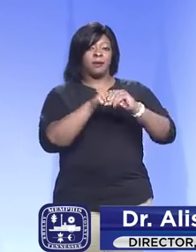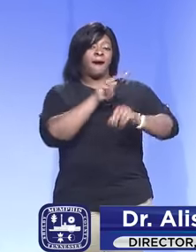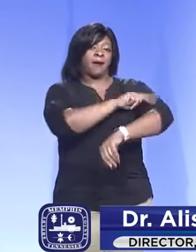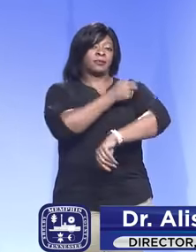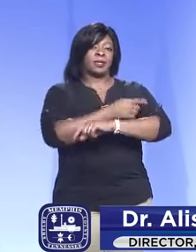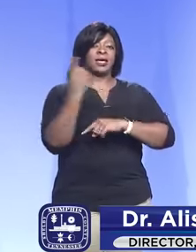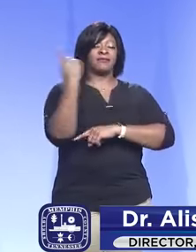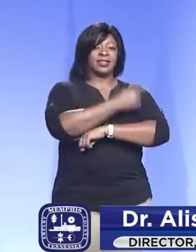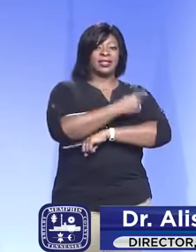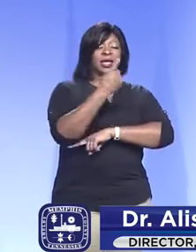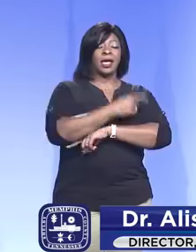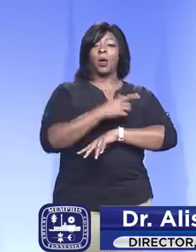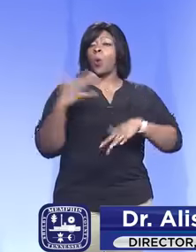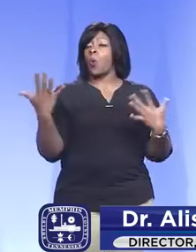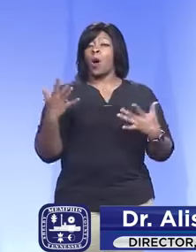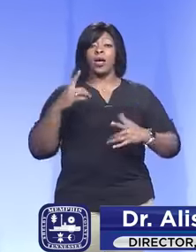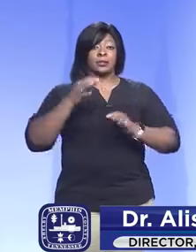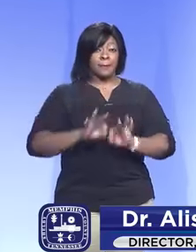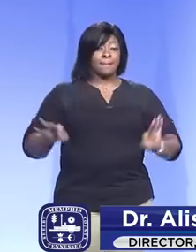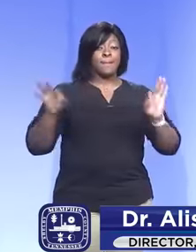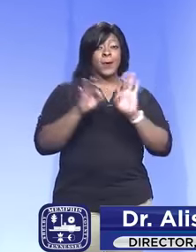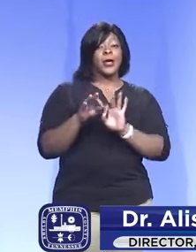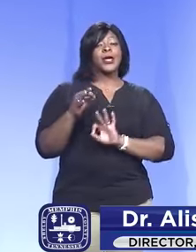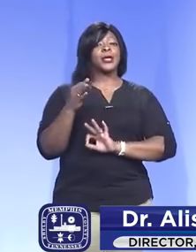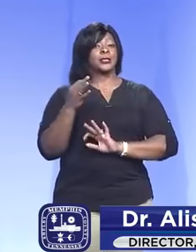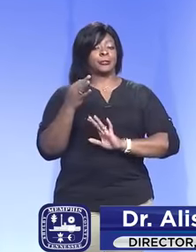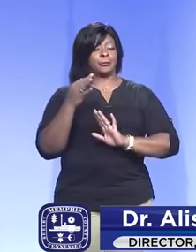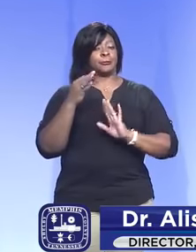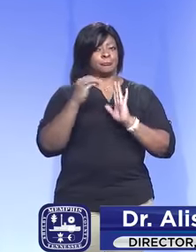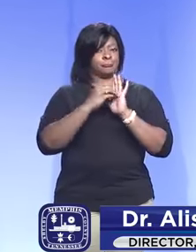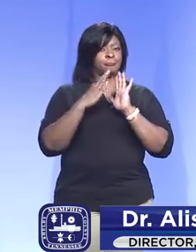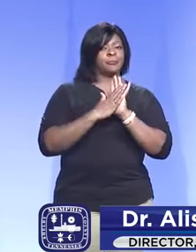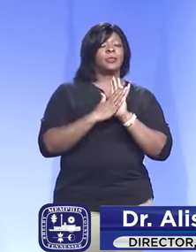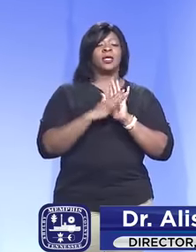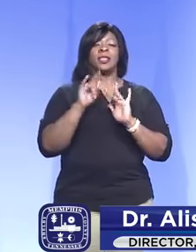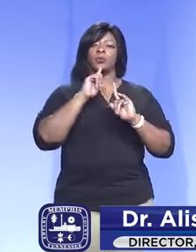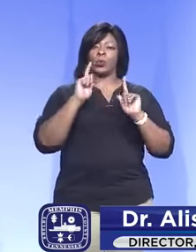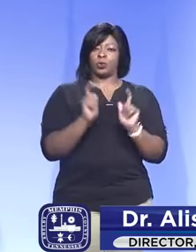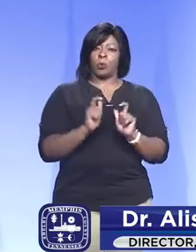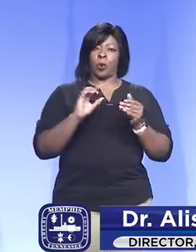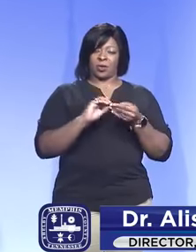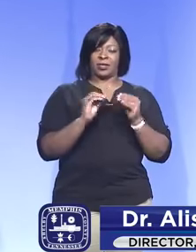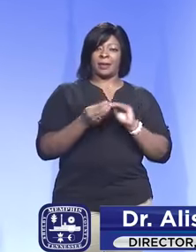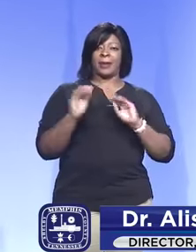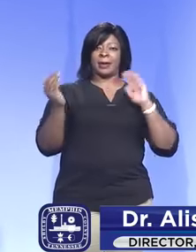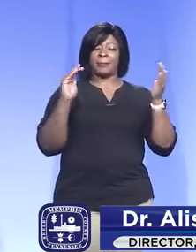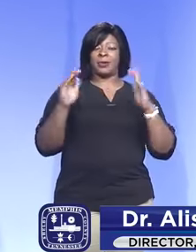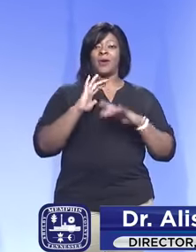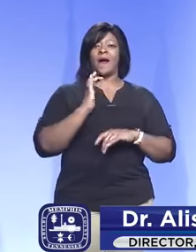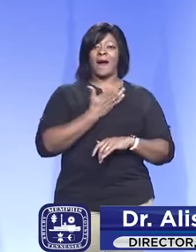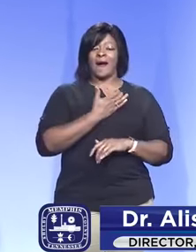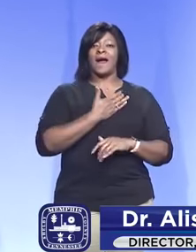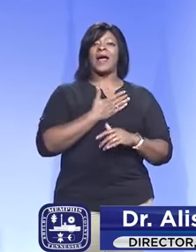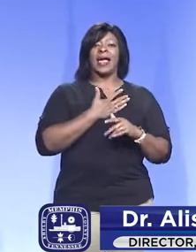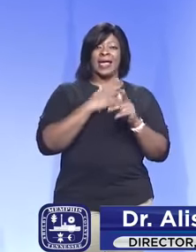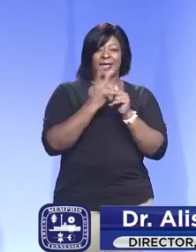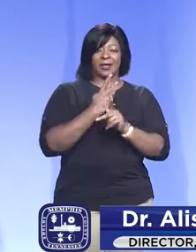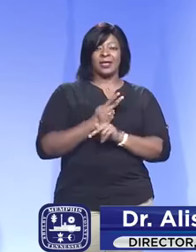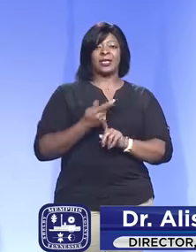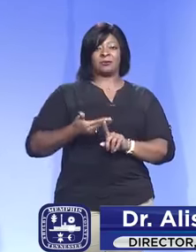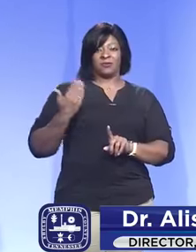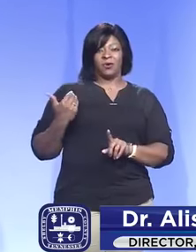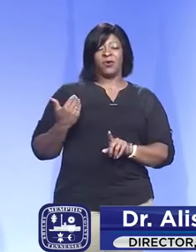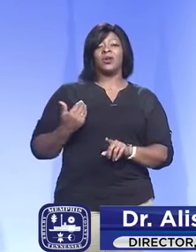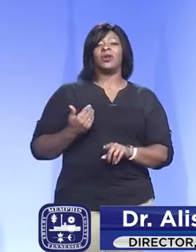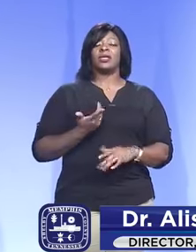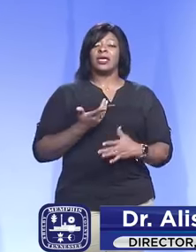day. What's important to note about that is that that's a very small number compared to our original calculations.